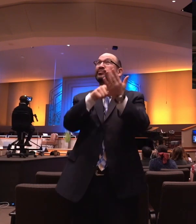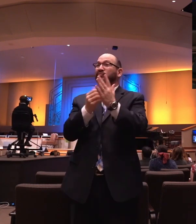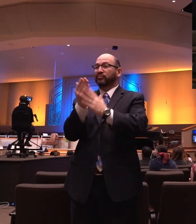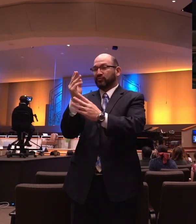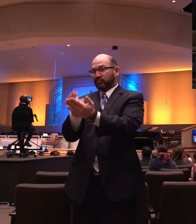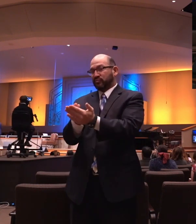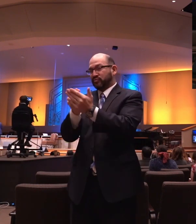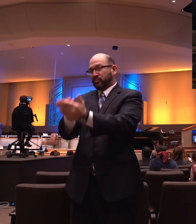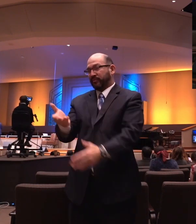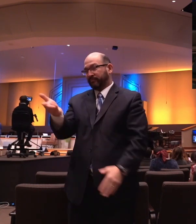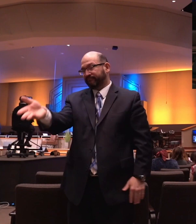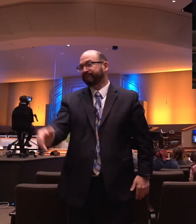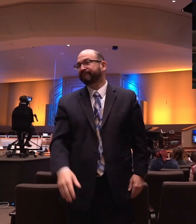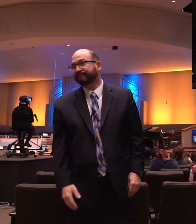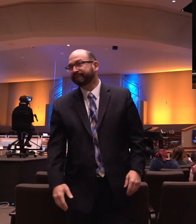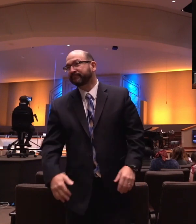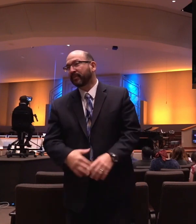was.